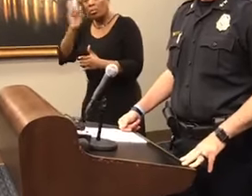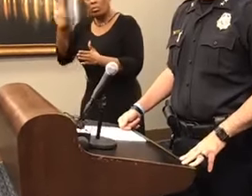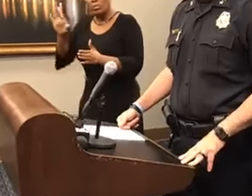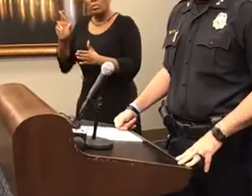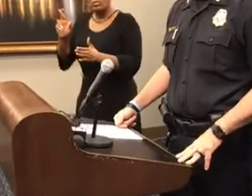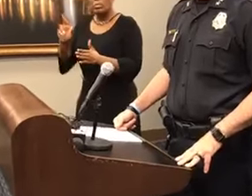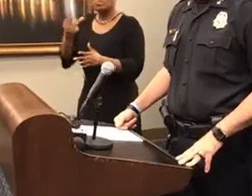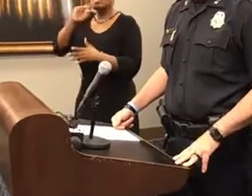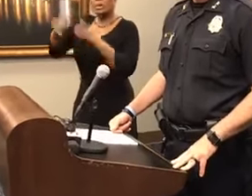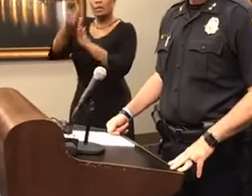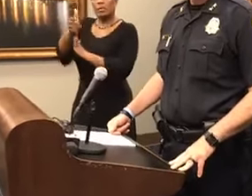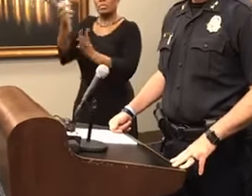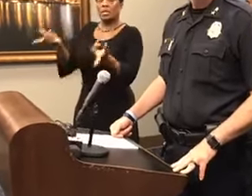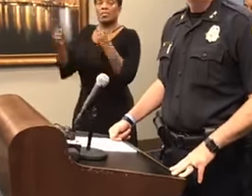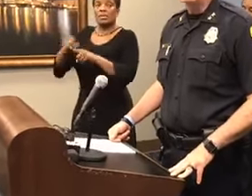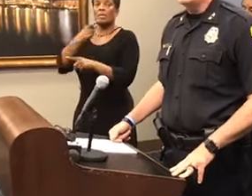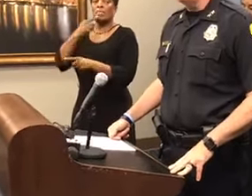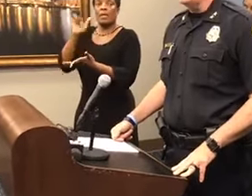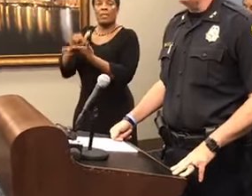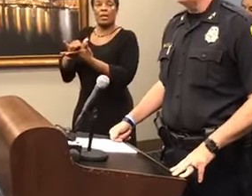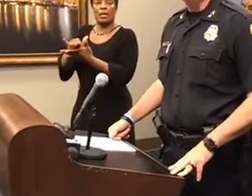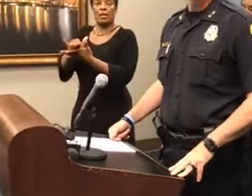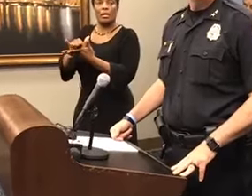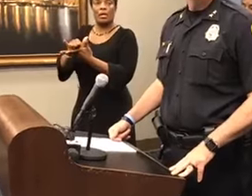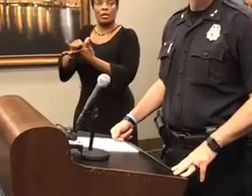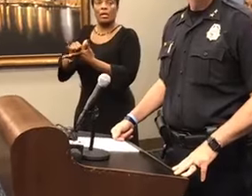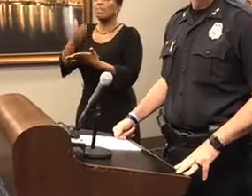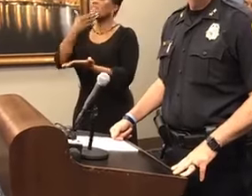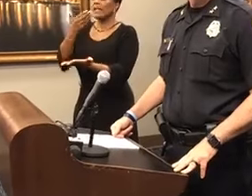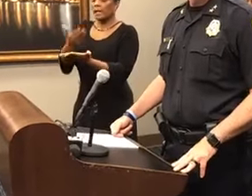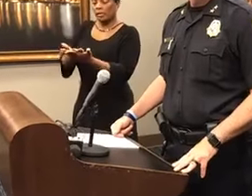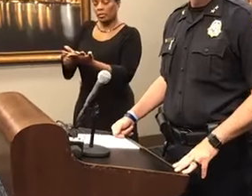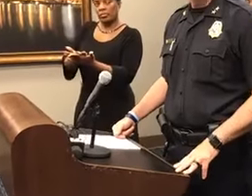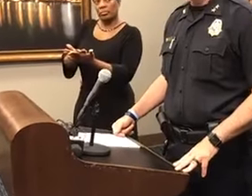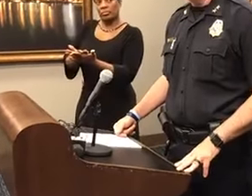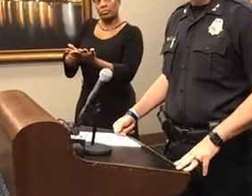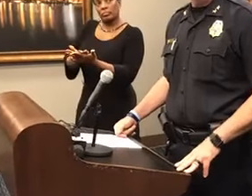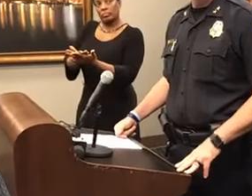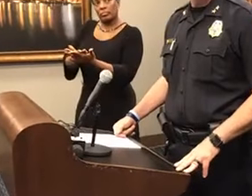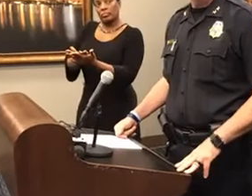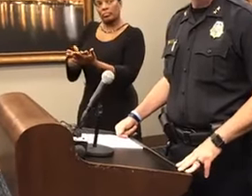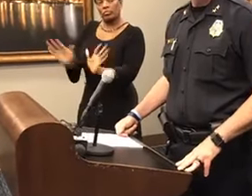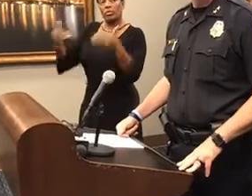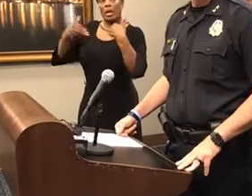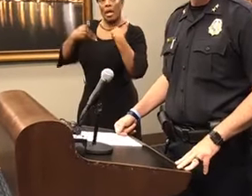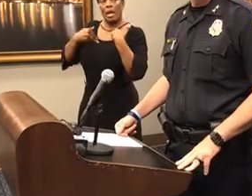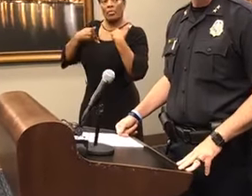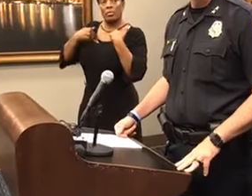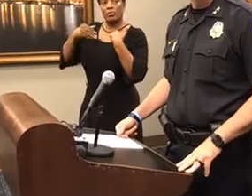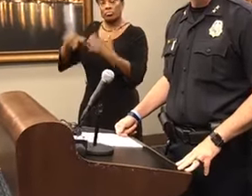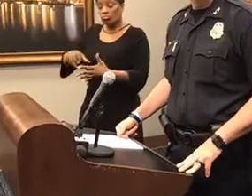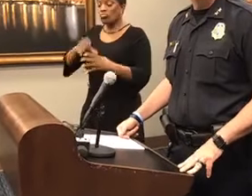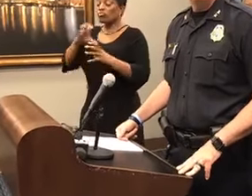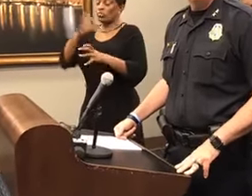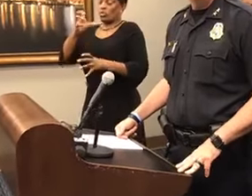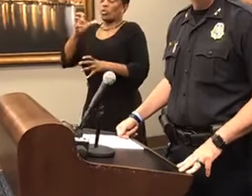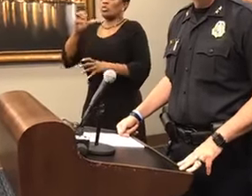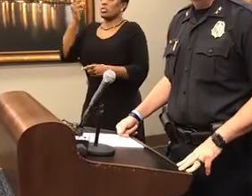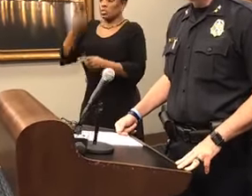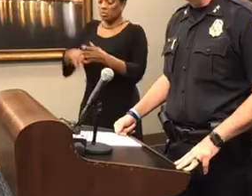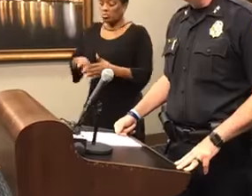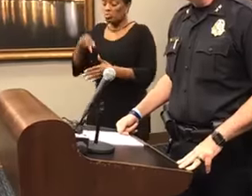just concerned about the gun. But what do you have to say about that? What I have to say is thank you for having the courage to step forward and doing the right